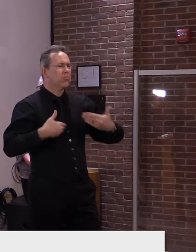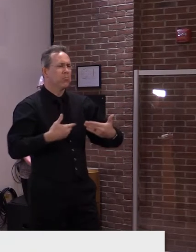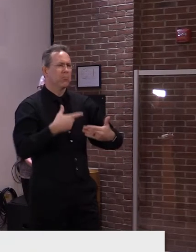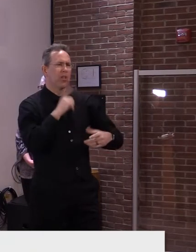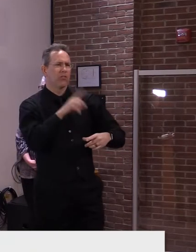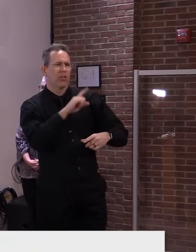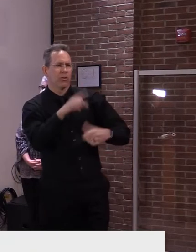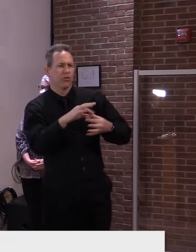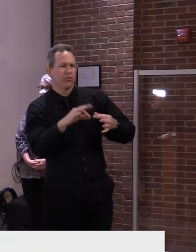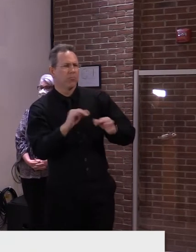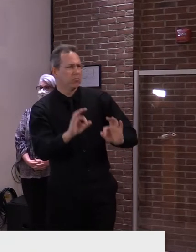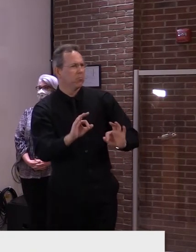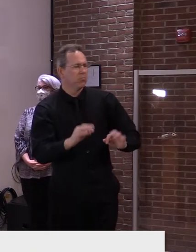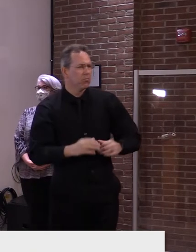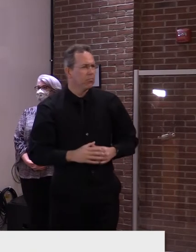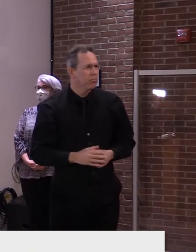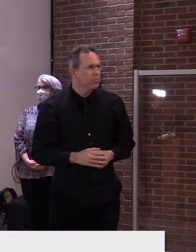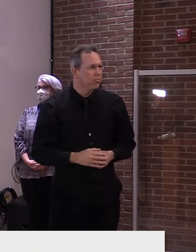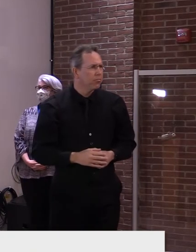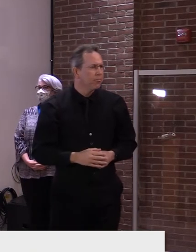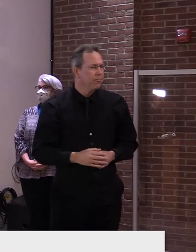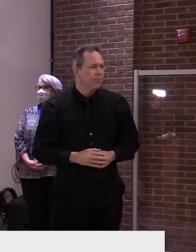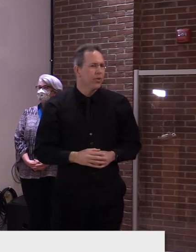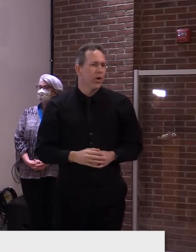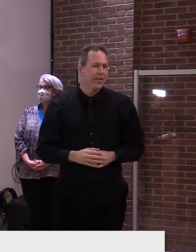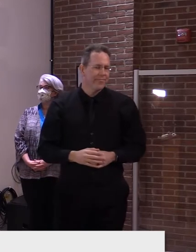Michael VT Digger.